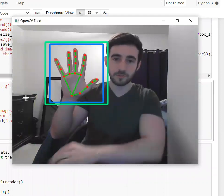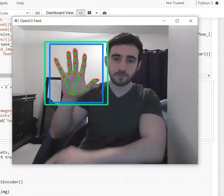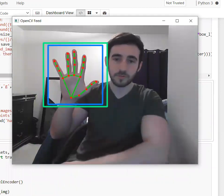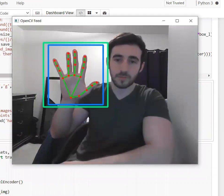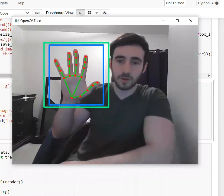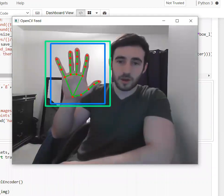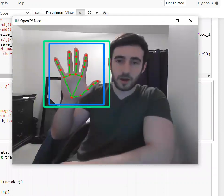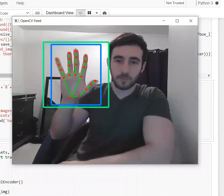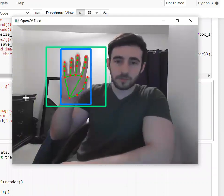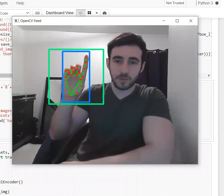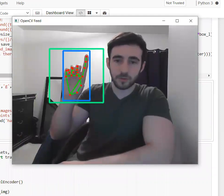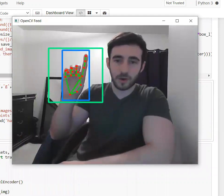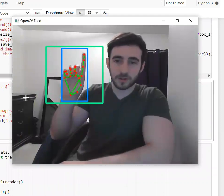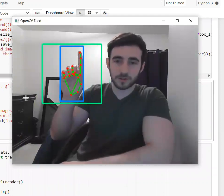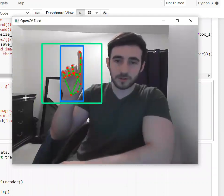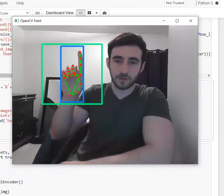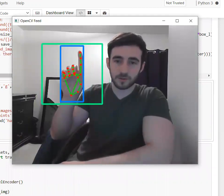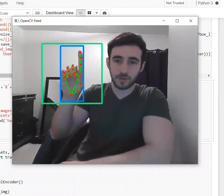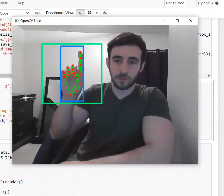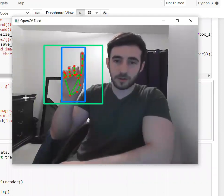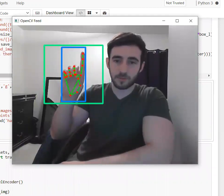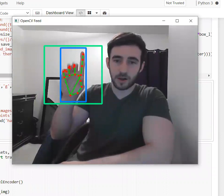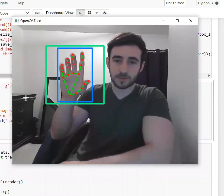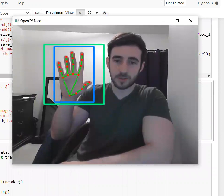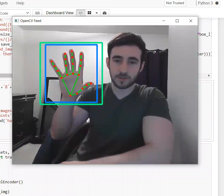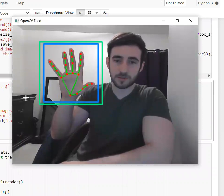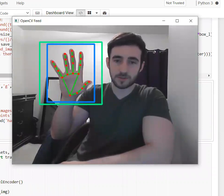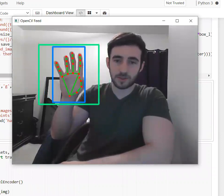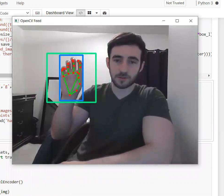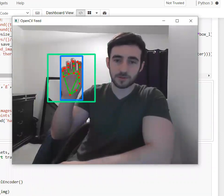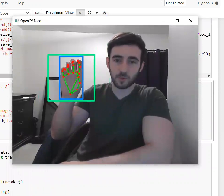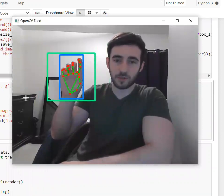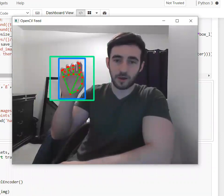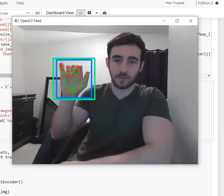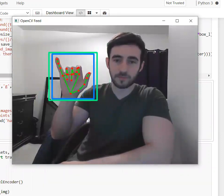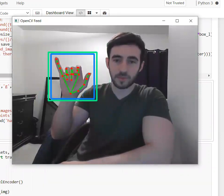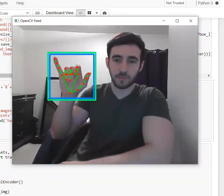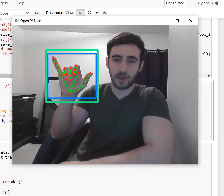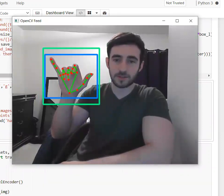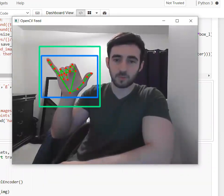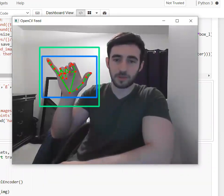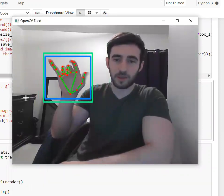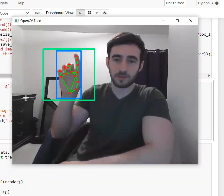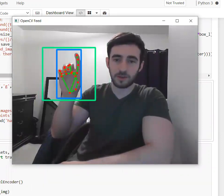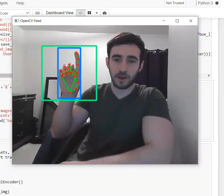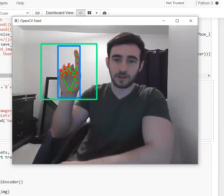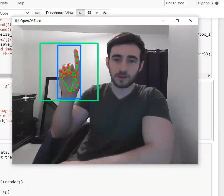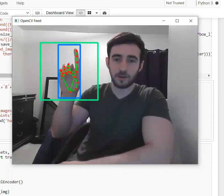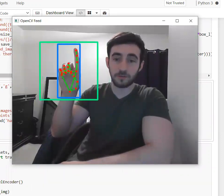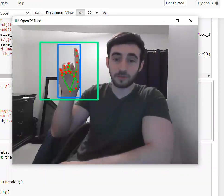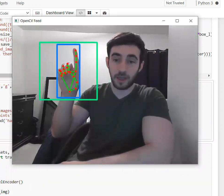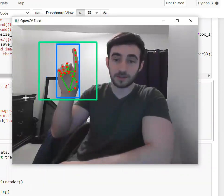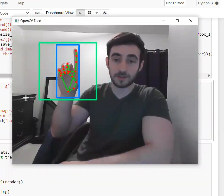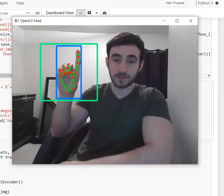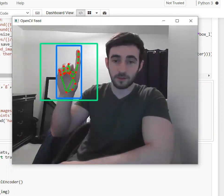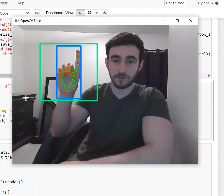landmarks. The blue box is going to be a bounding box that scales with the max width and height